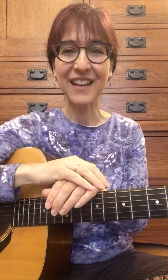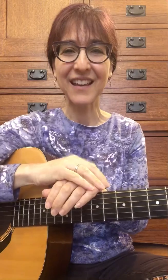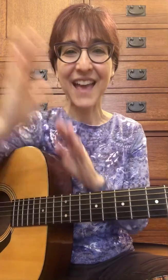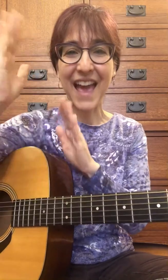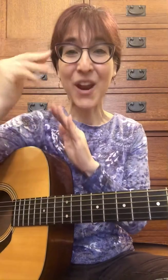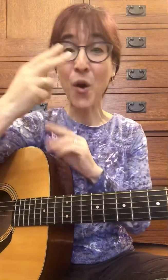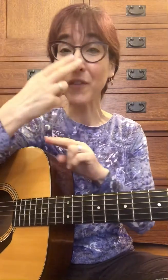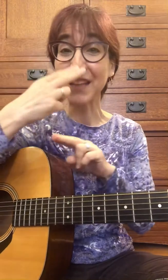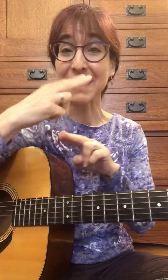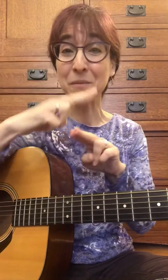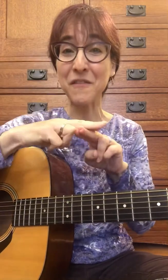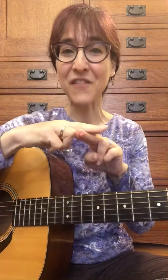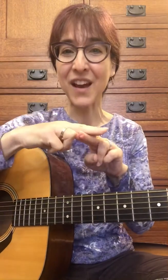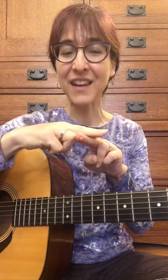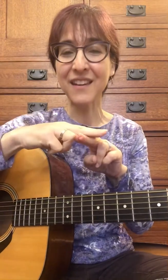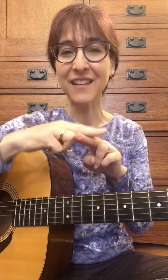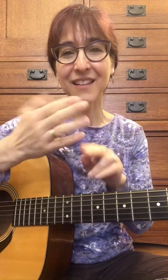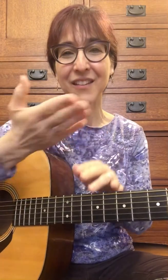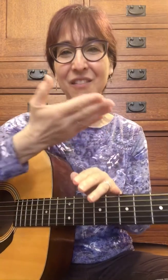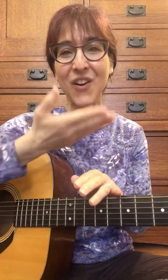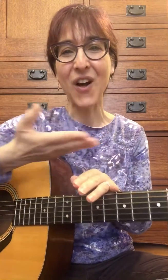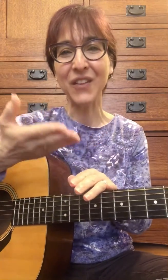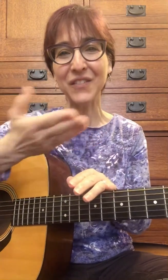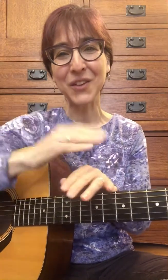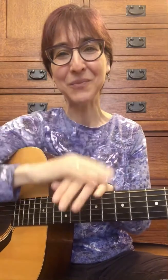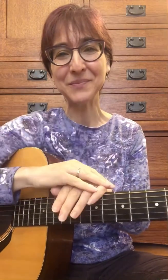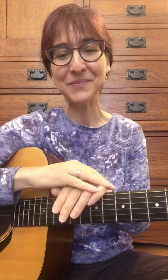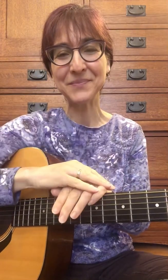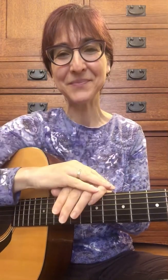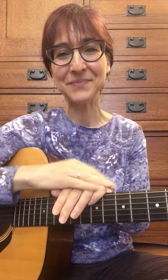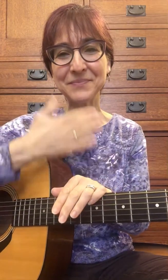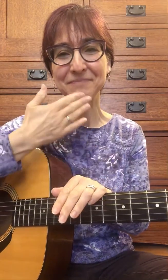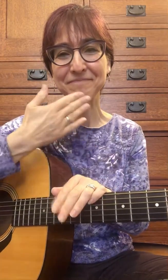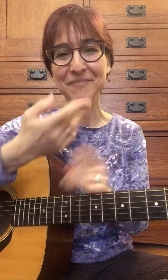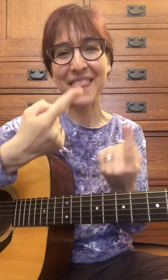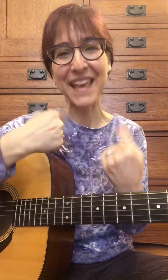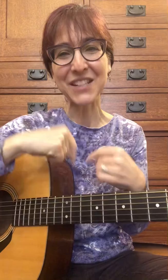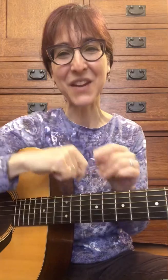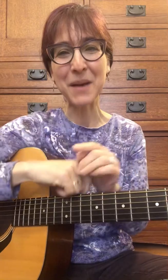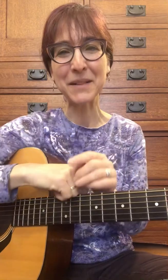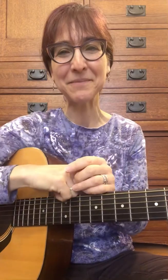and hopefully some fun for all of you. Thanks for coming.